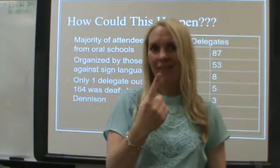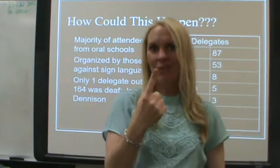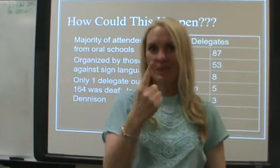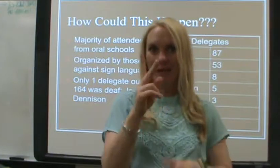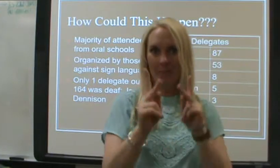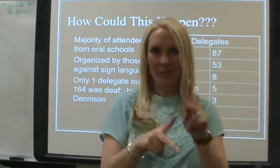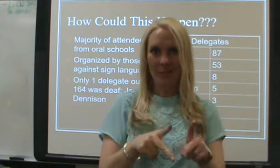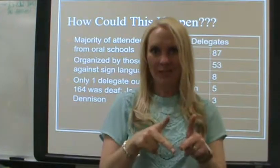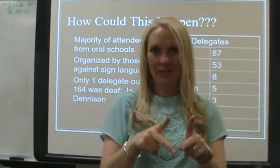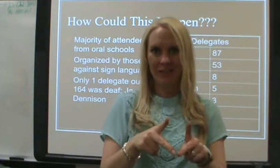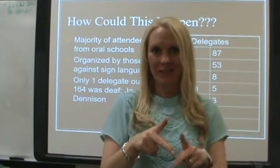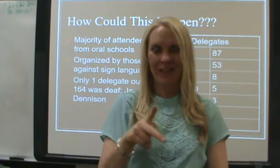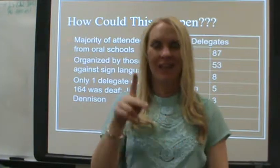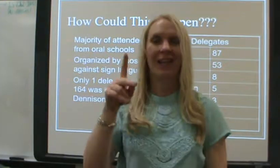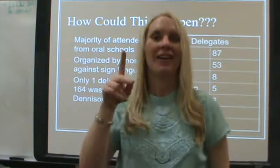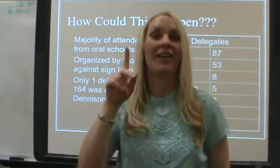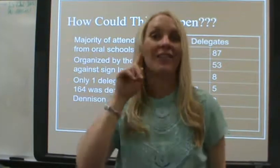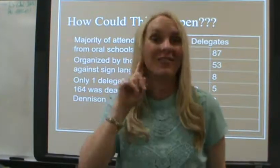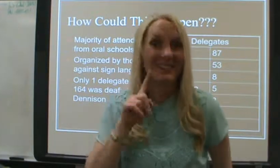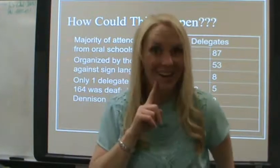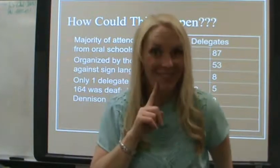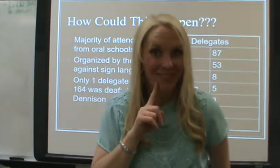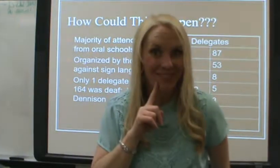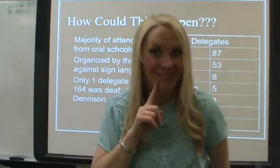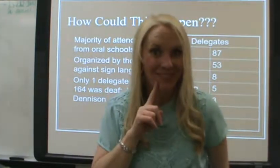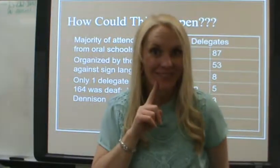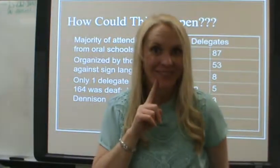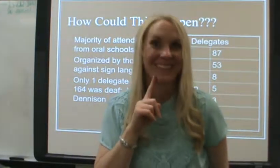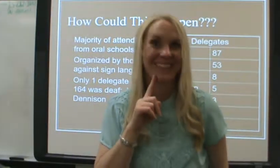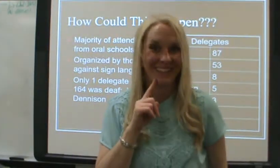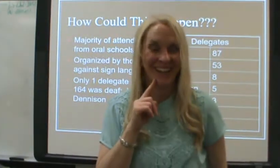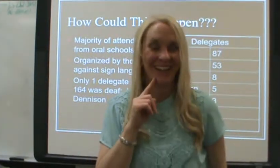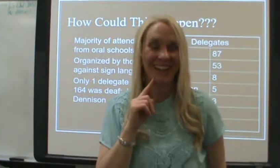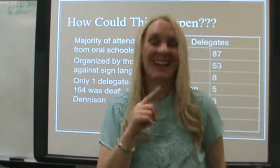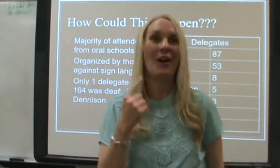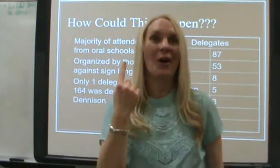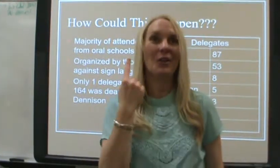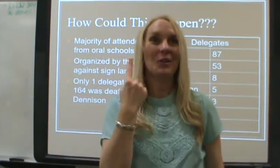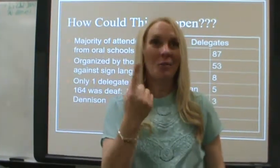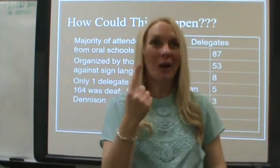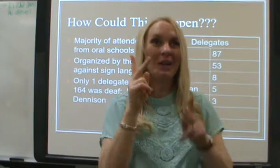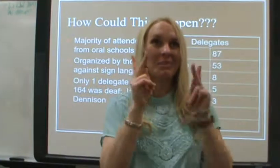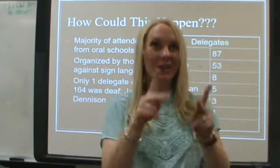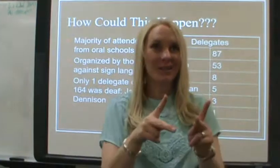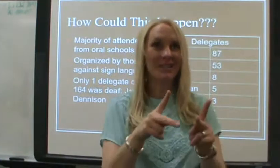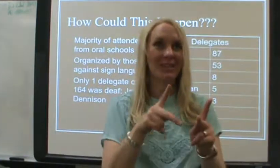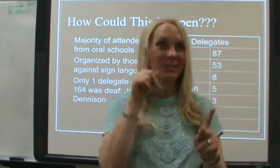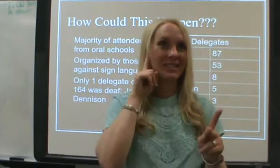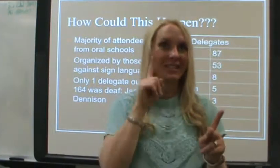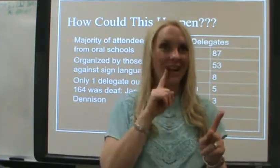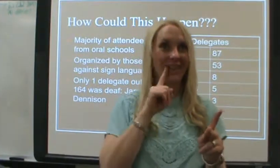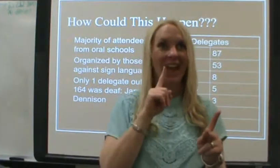those people was deaf. Yeah, only one person was deaf out